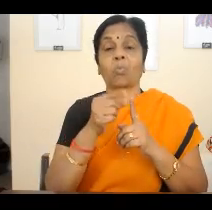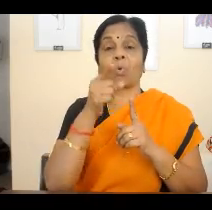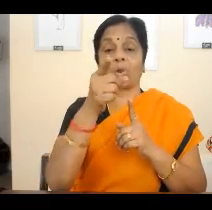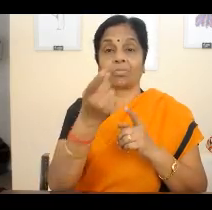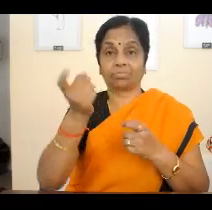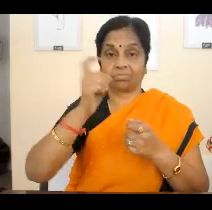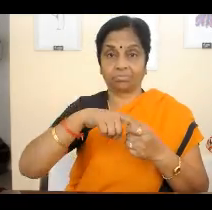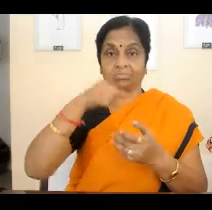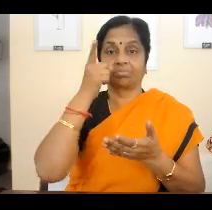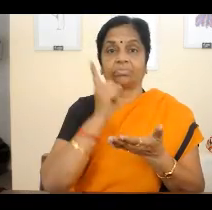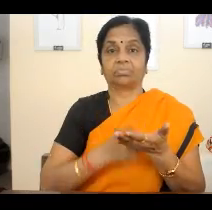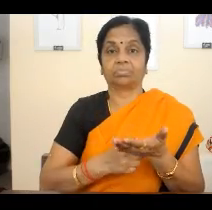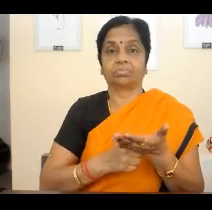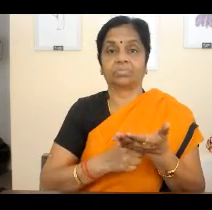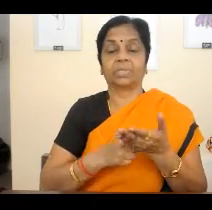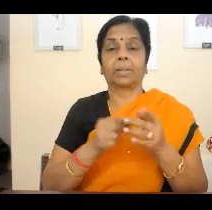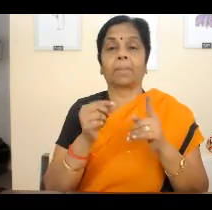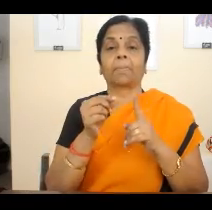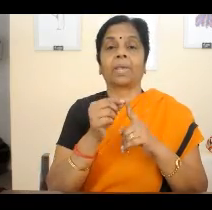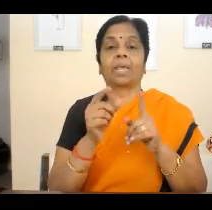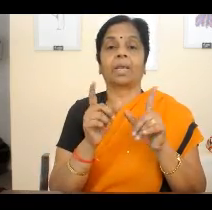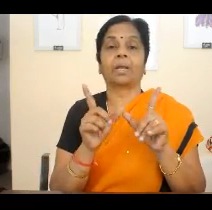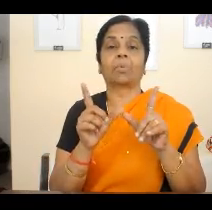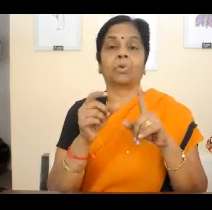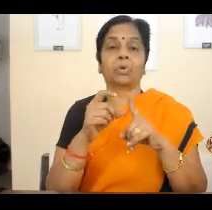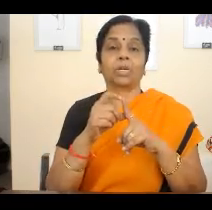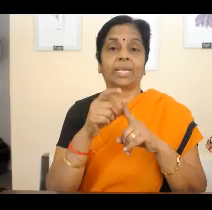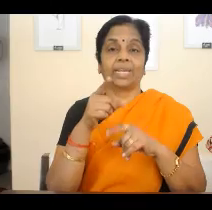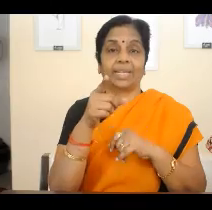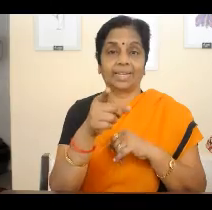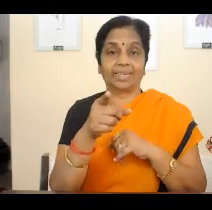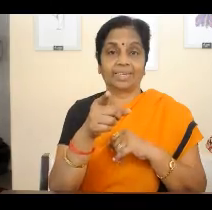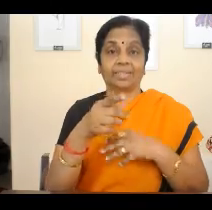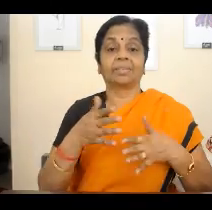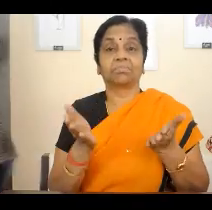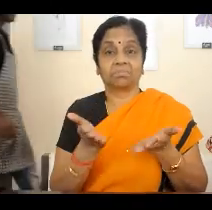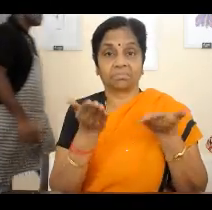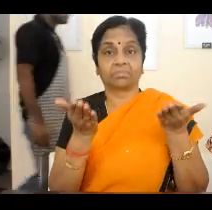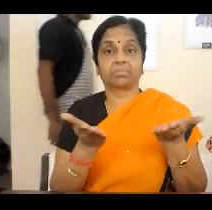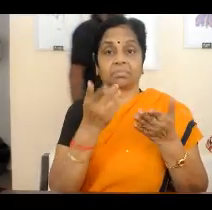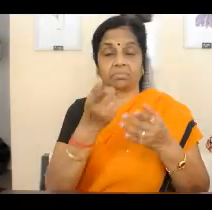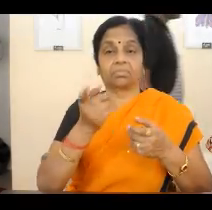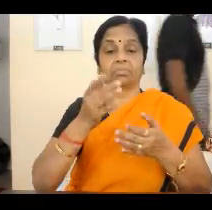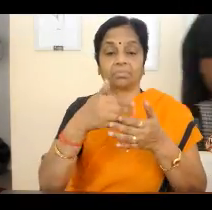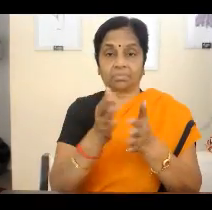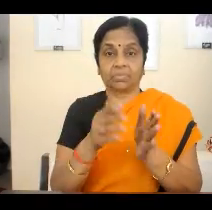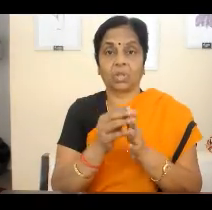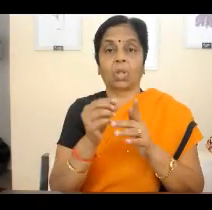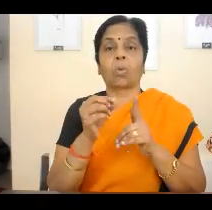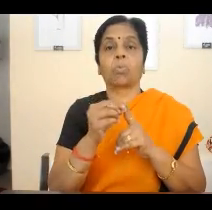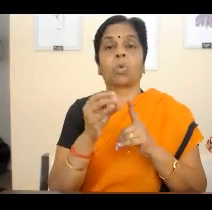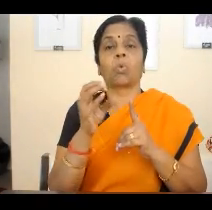participation of PWD and encourage them to be a part of policy making